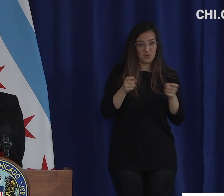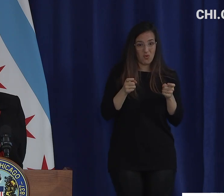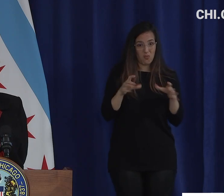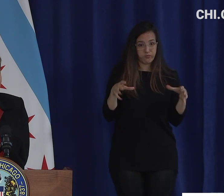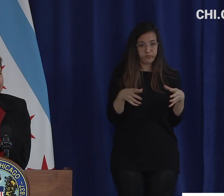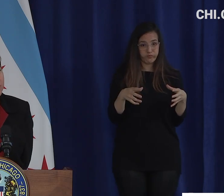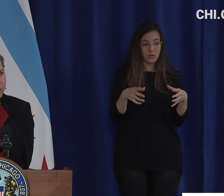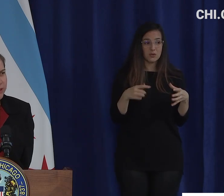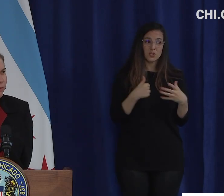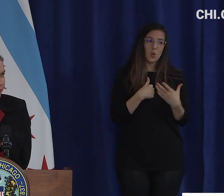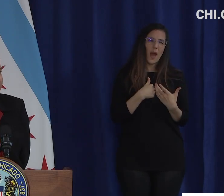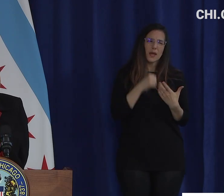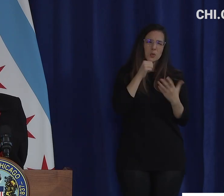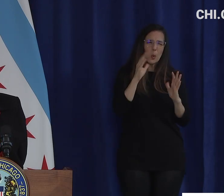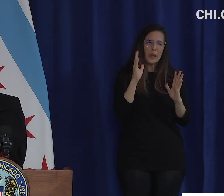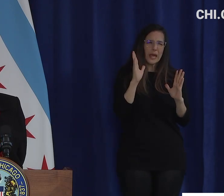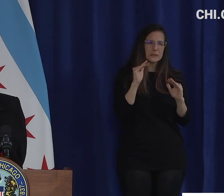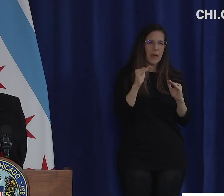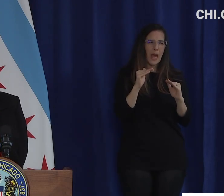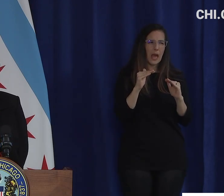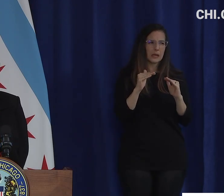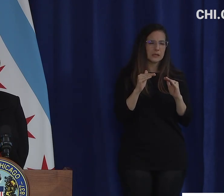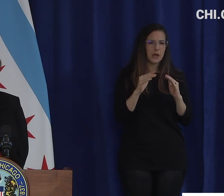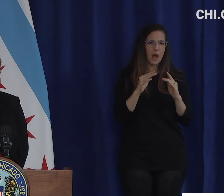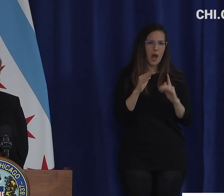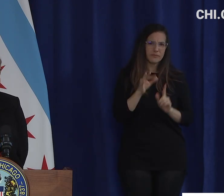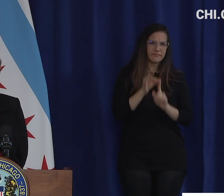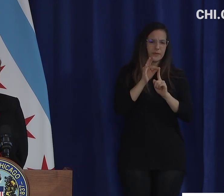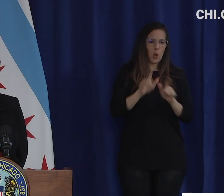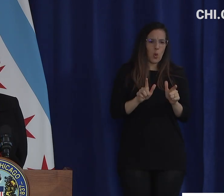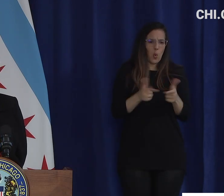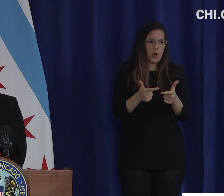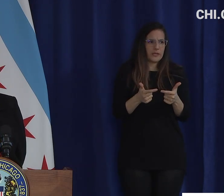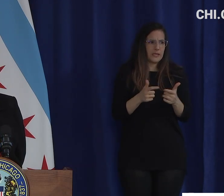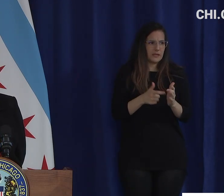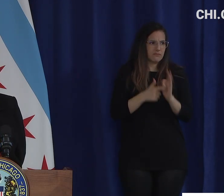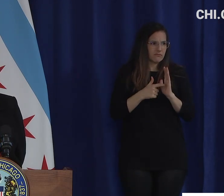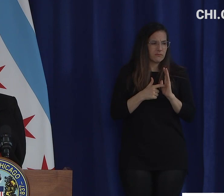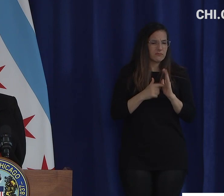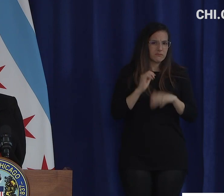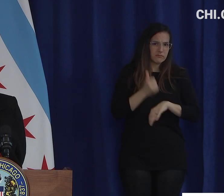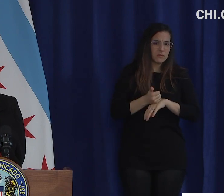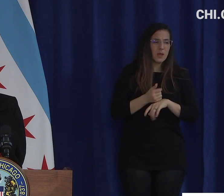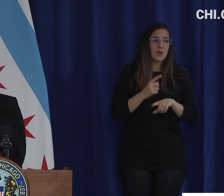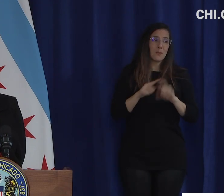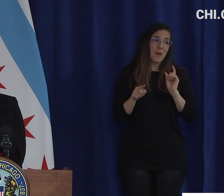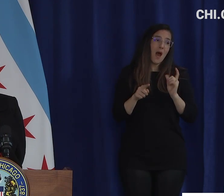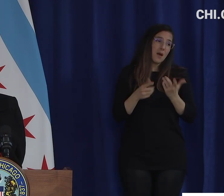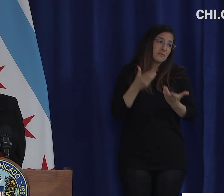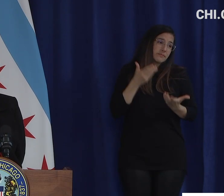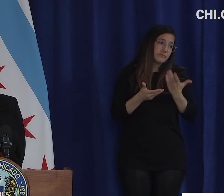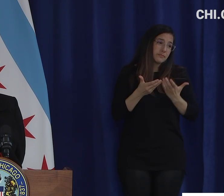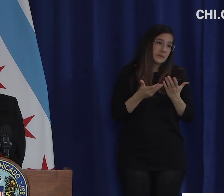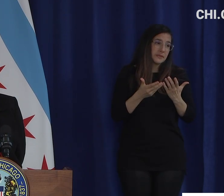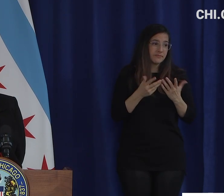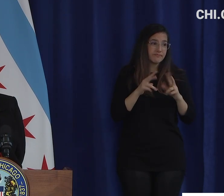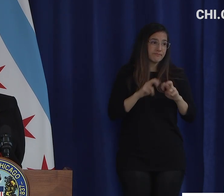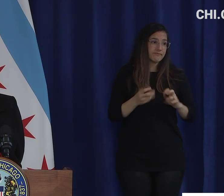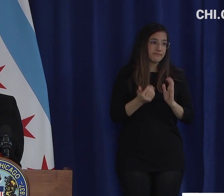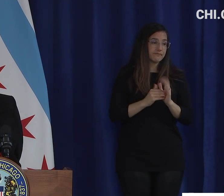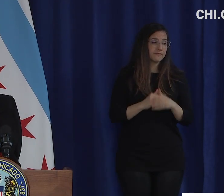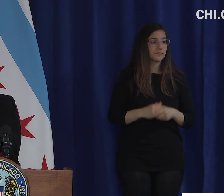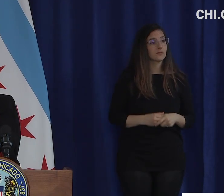order unless we really were to get into an unusual situation. But anywhere that the outbreak is not in control in Illinois is a big concern to us. My other question